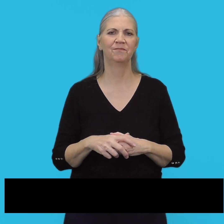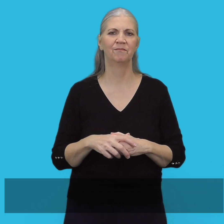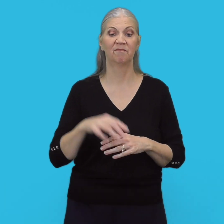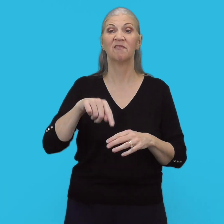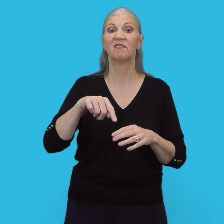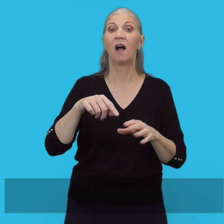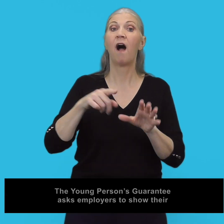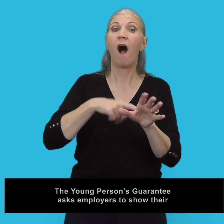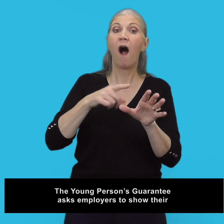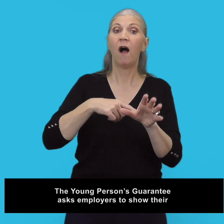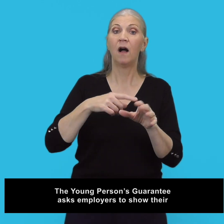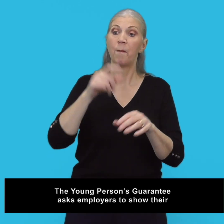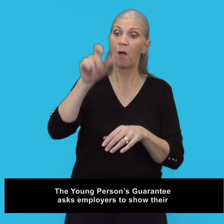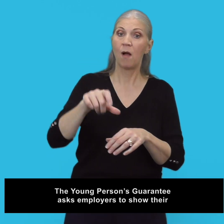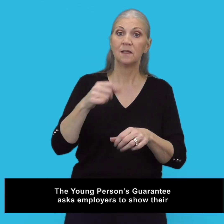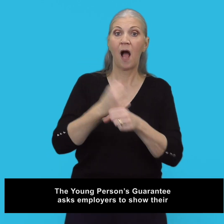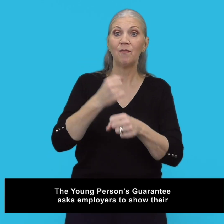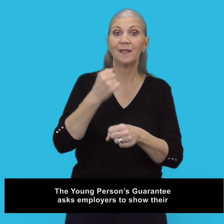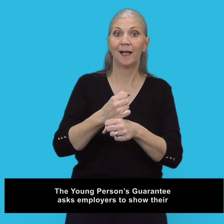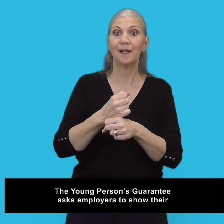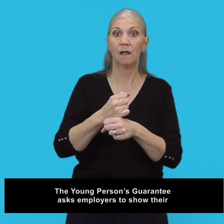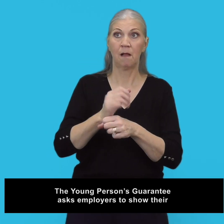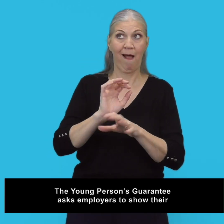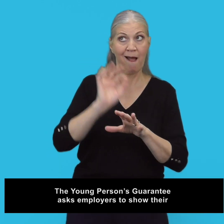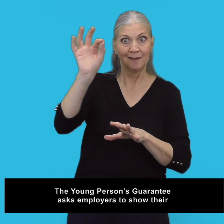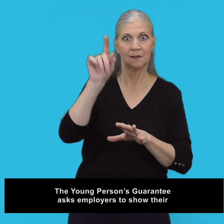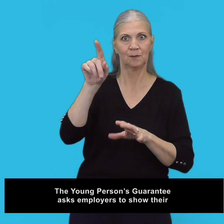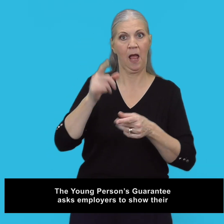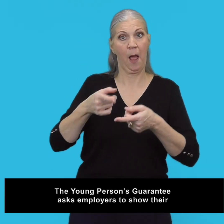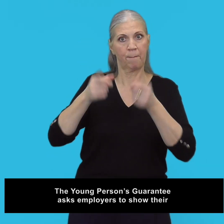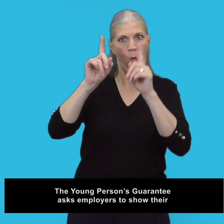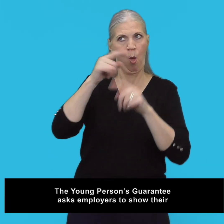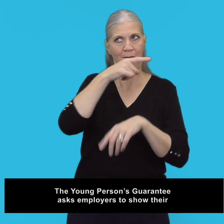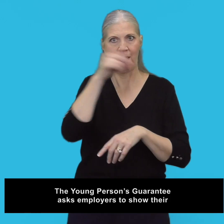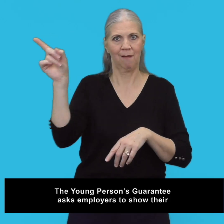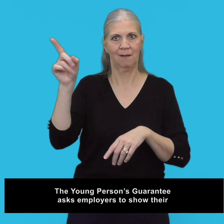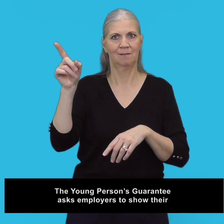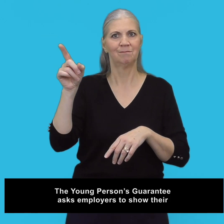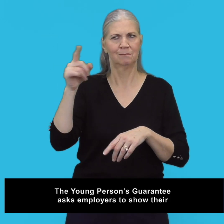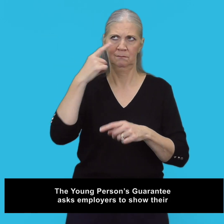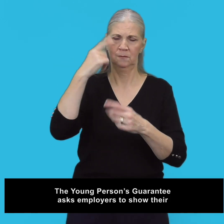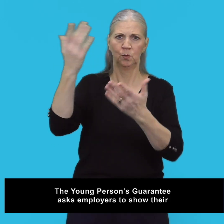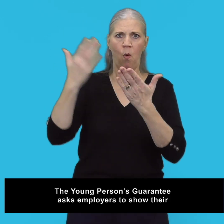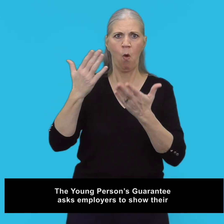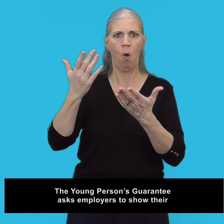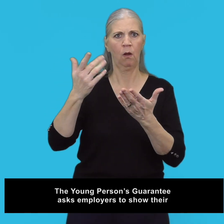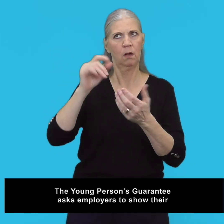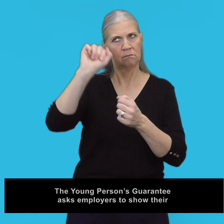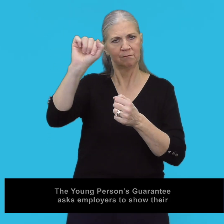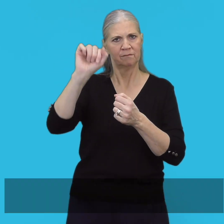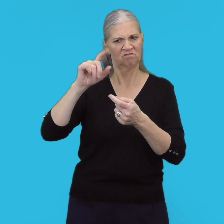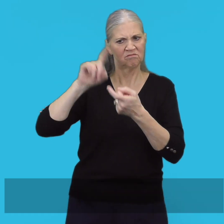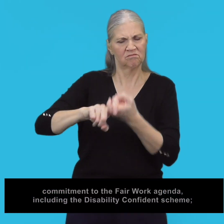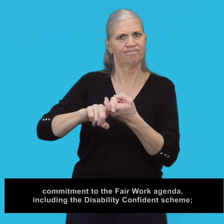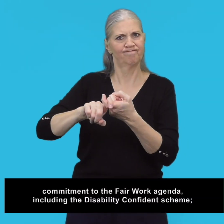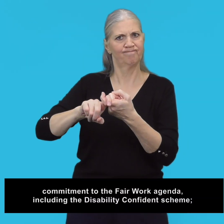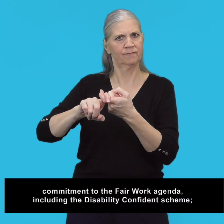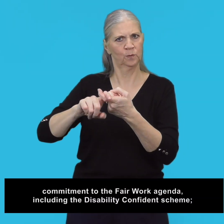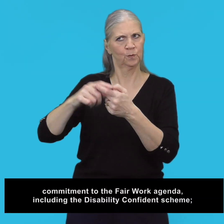The Young Persons Guarantee asks employers to show their commitment to the Fair Work agenda,